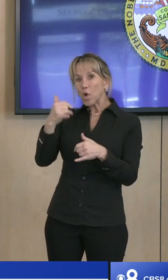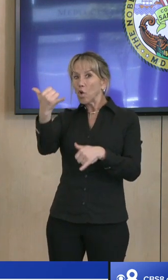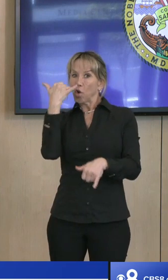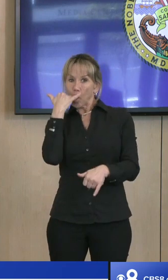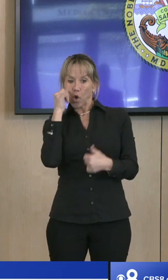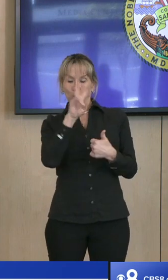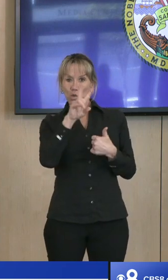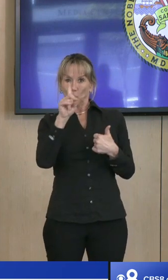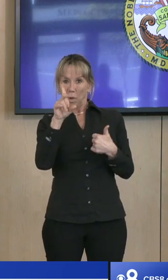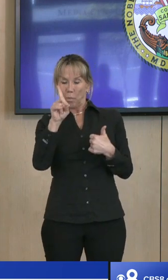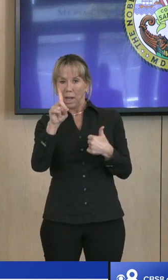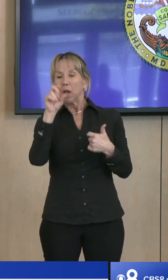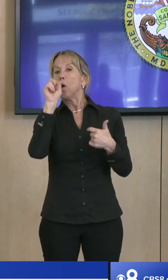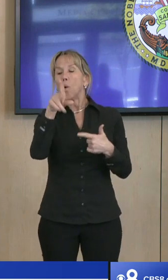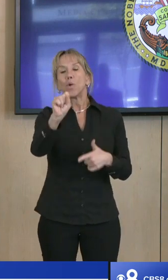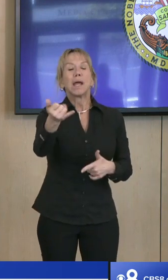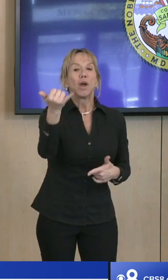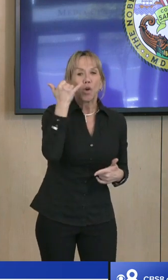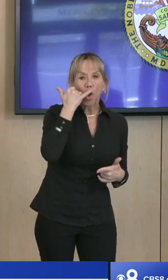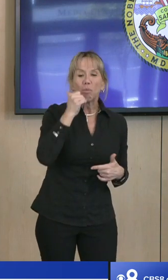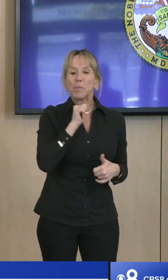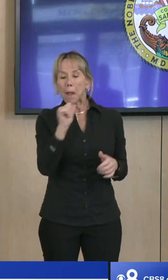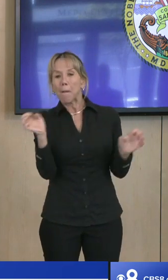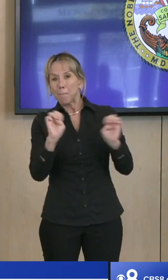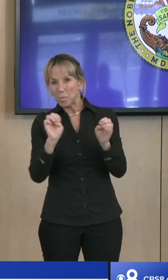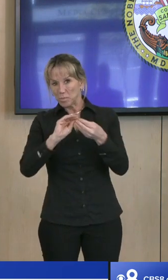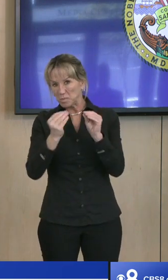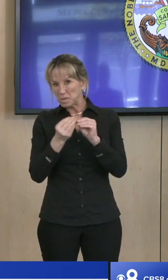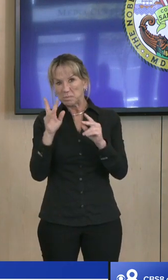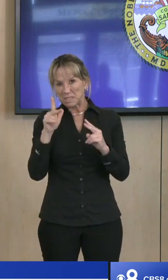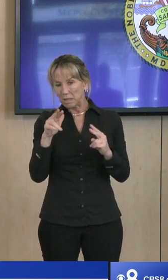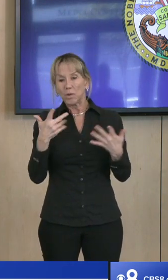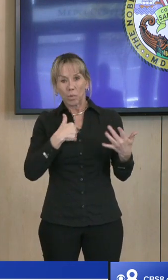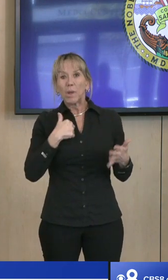us or to call our non-emergency number. Those will be checked out.